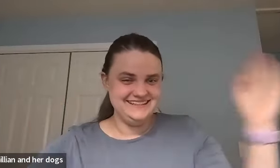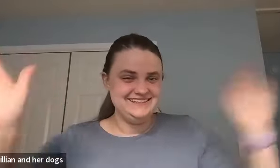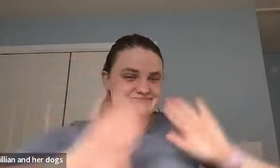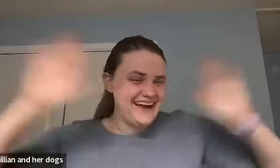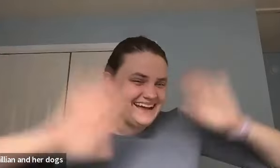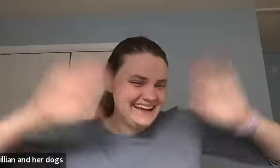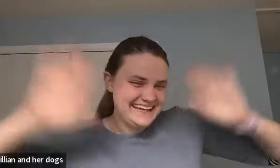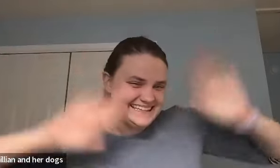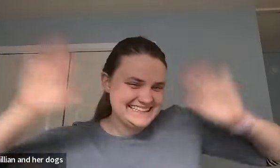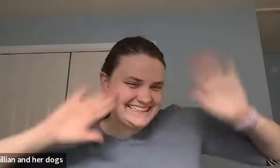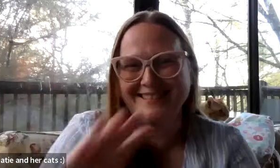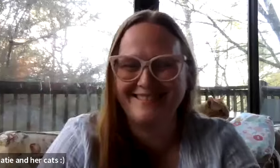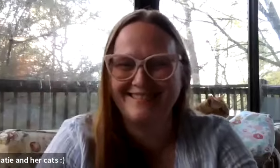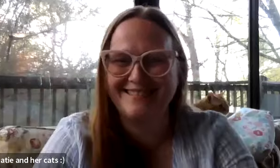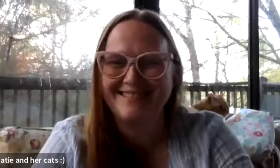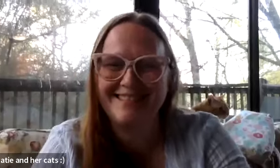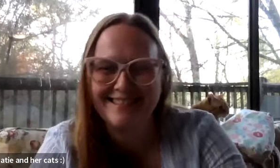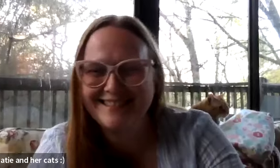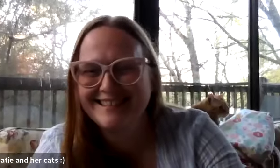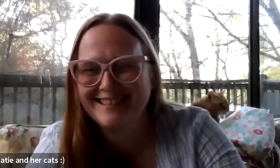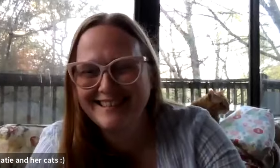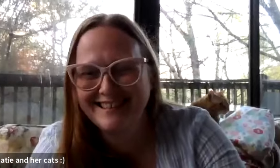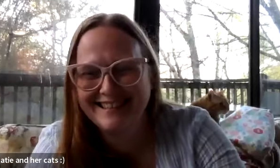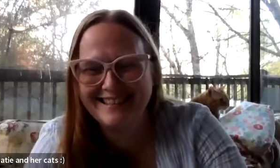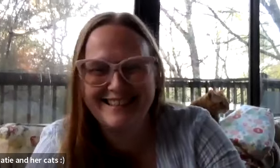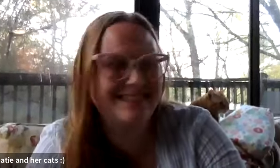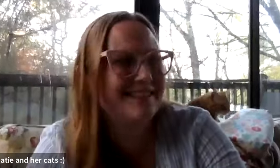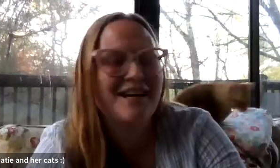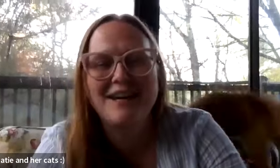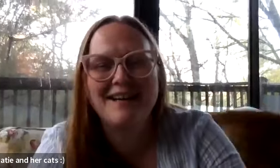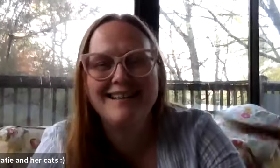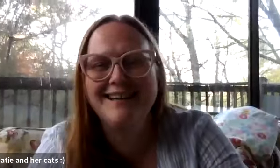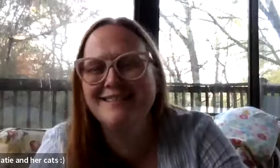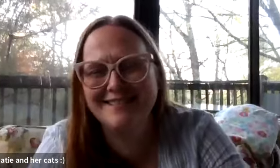Bye. Bye, everybody.